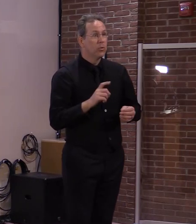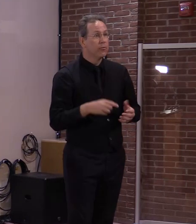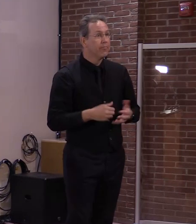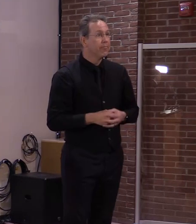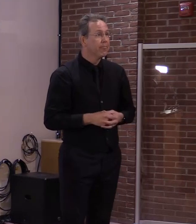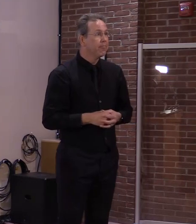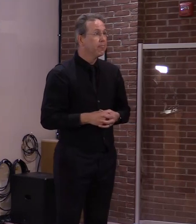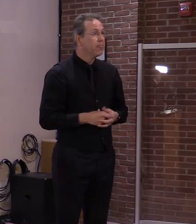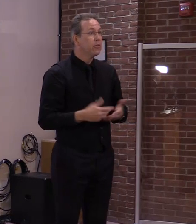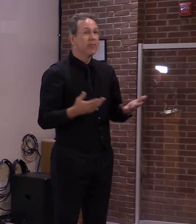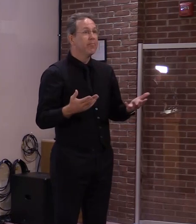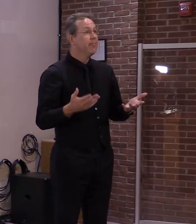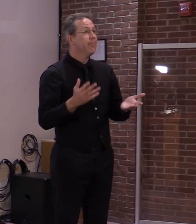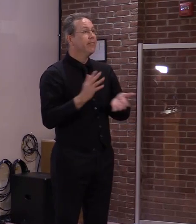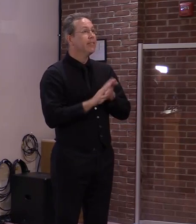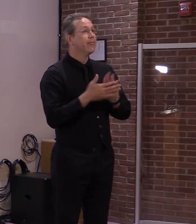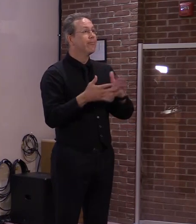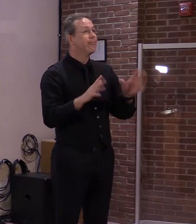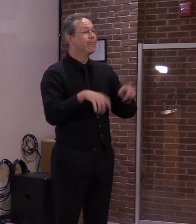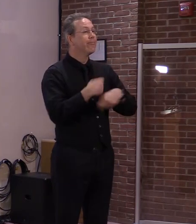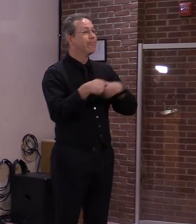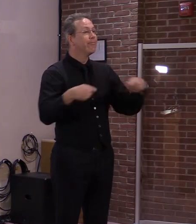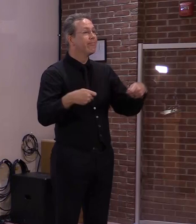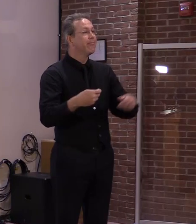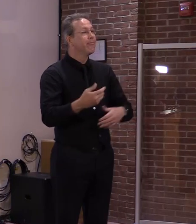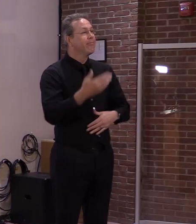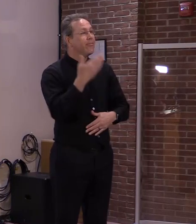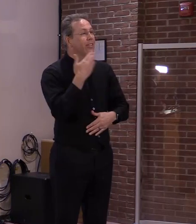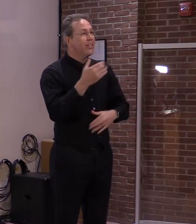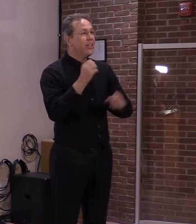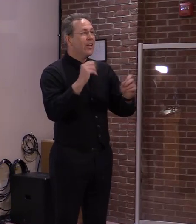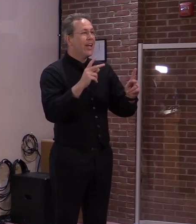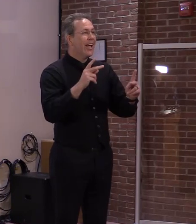That's it. All right, Ed, we'll have to wait.